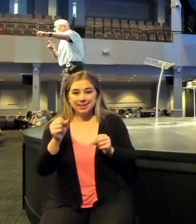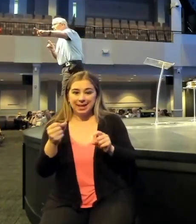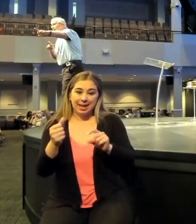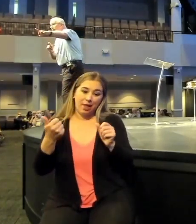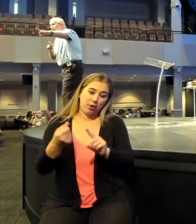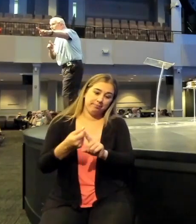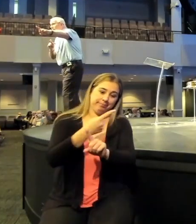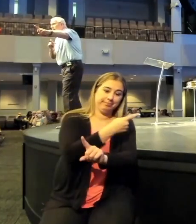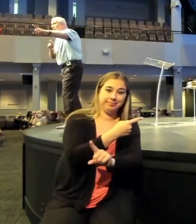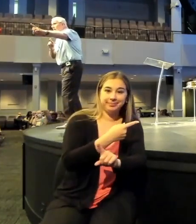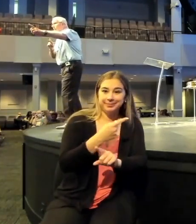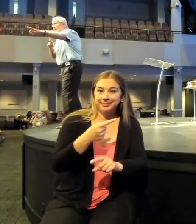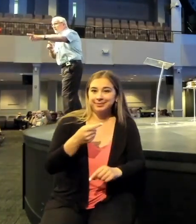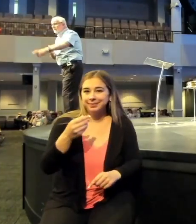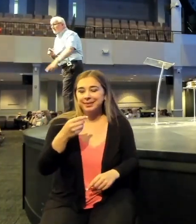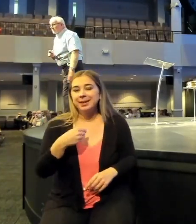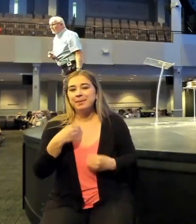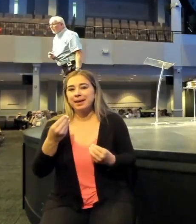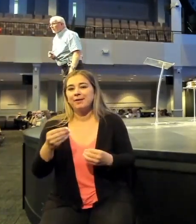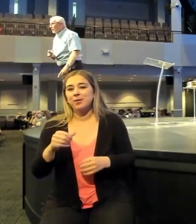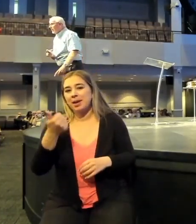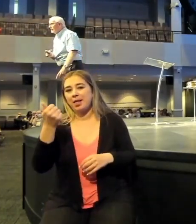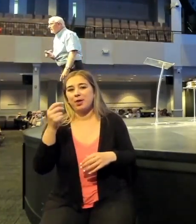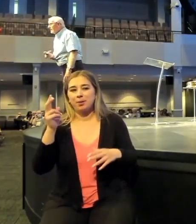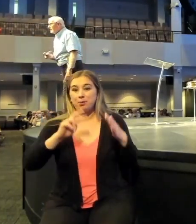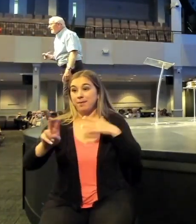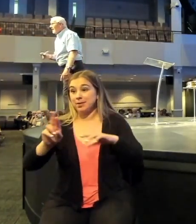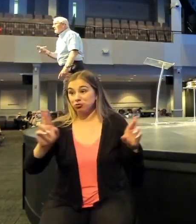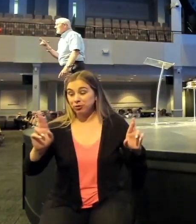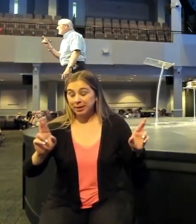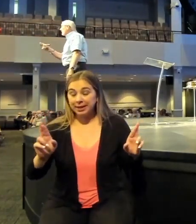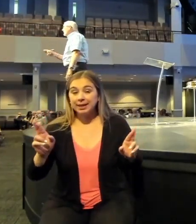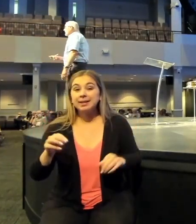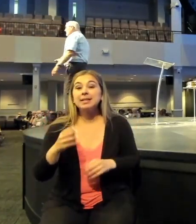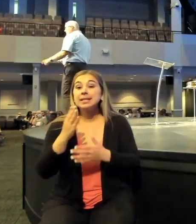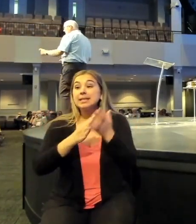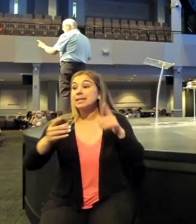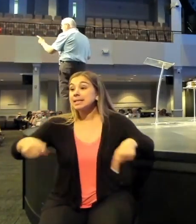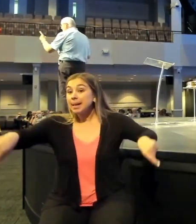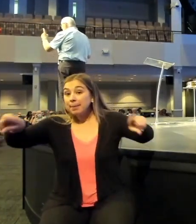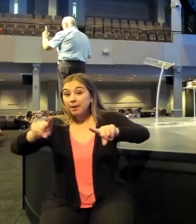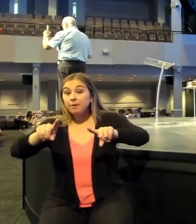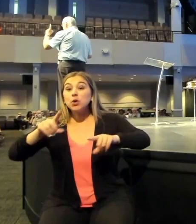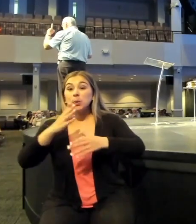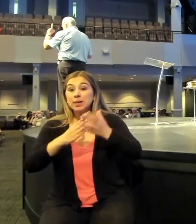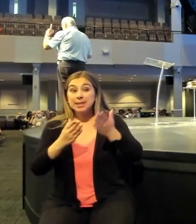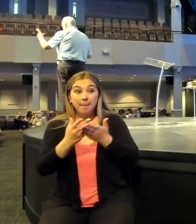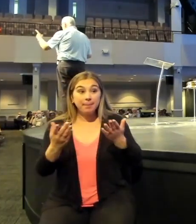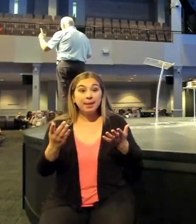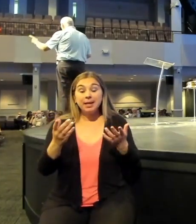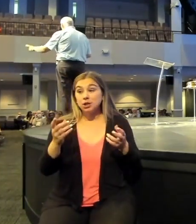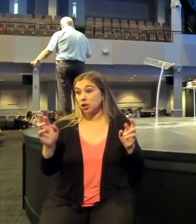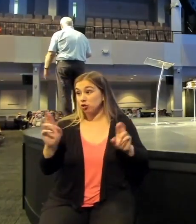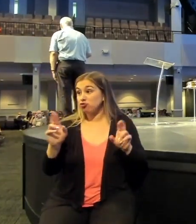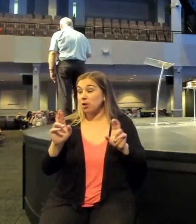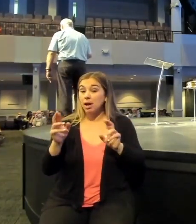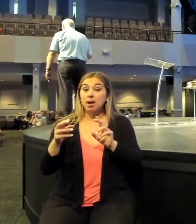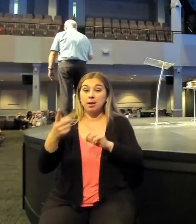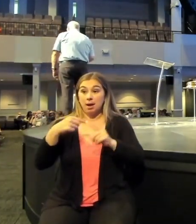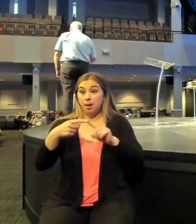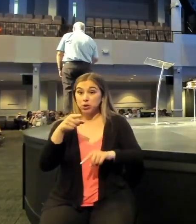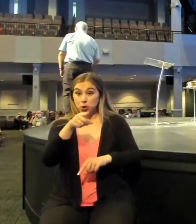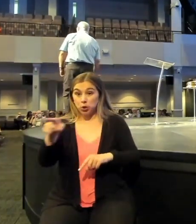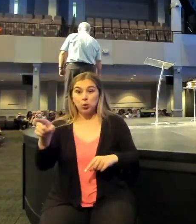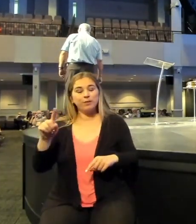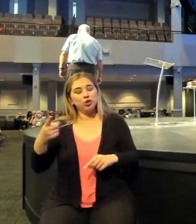another sidetrack? I'm going to give you a little prophecy this morning. You ready for this? There's some of you, there's some things that are getting ready to come back to you. If you'll